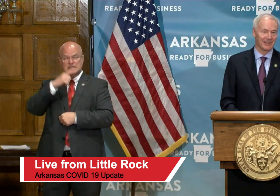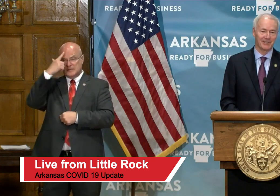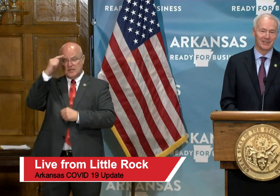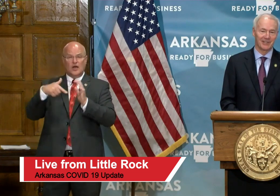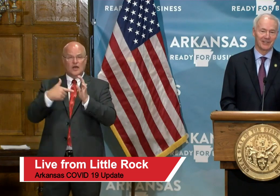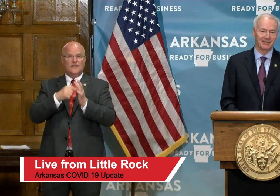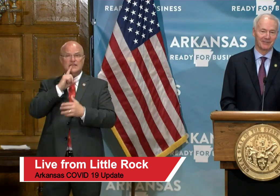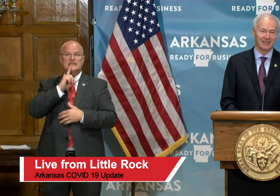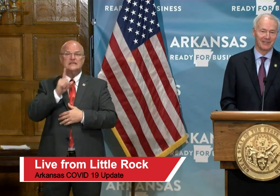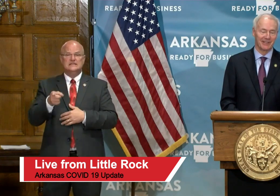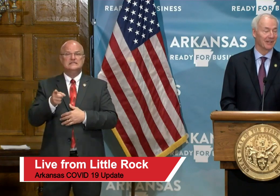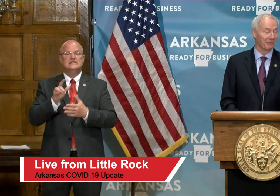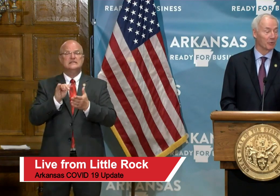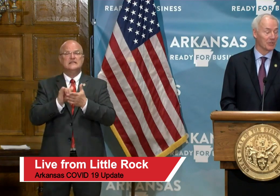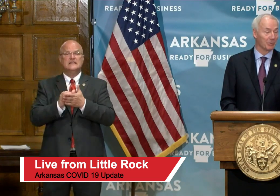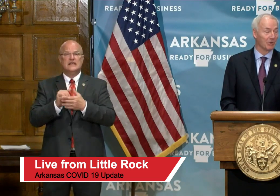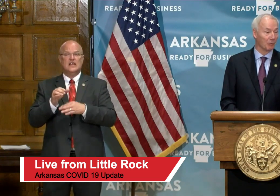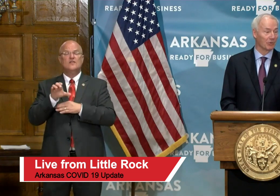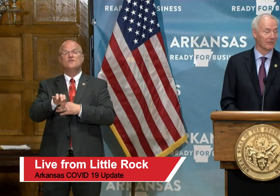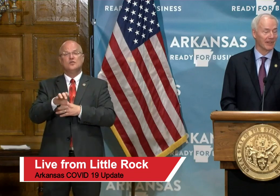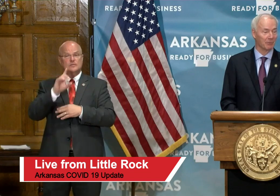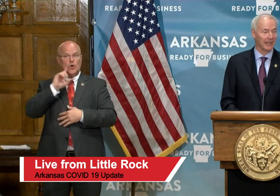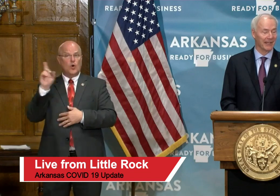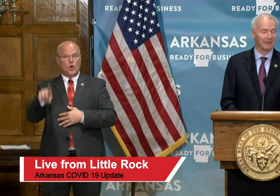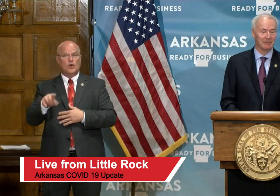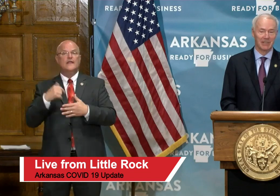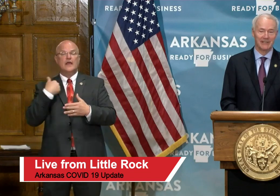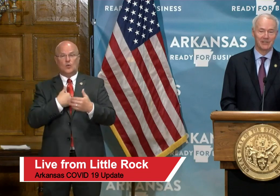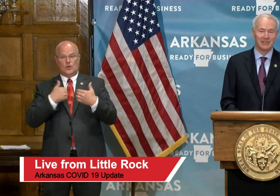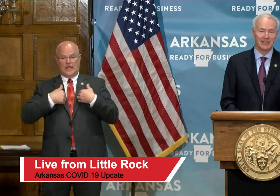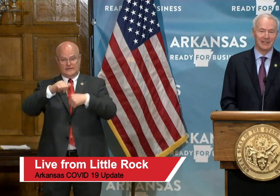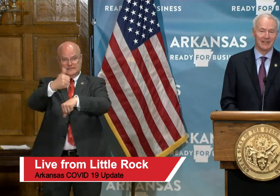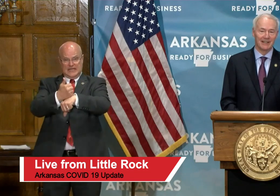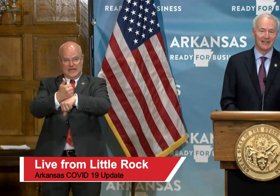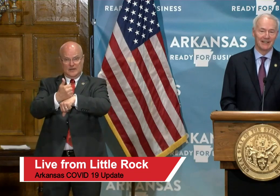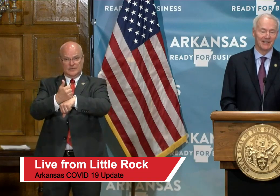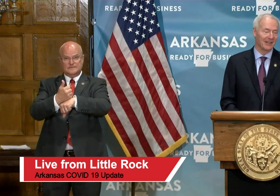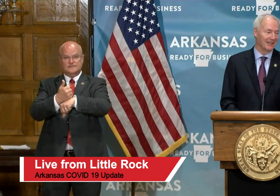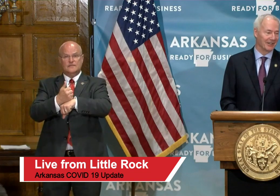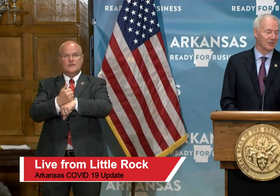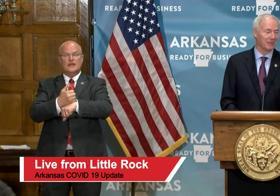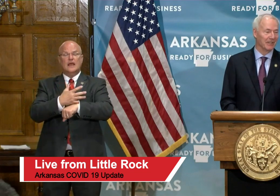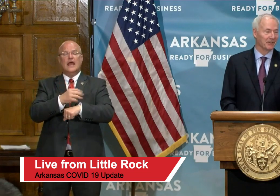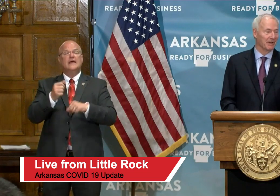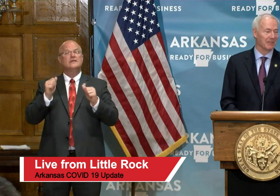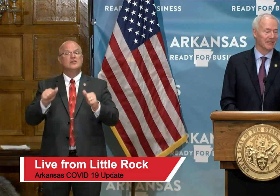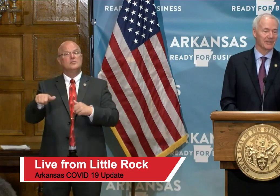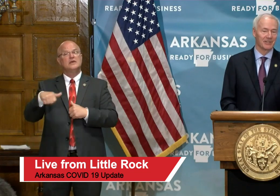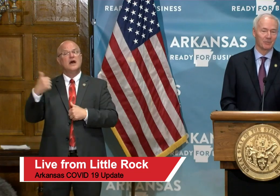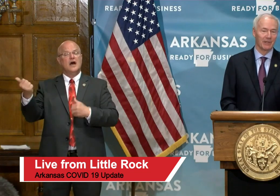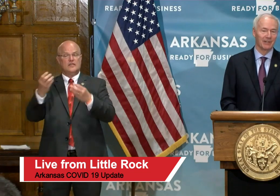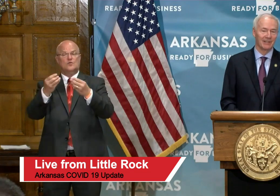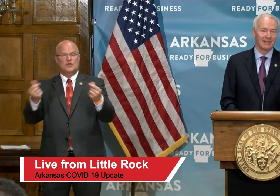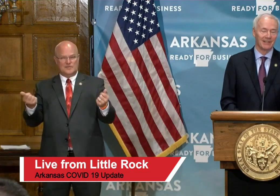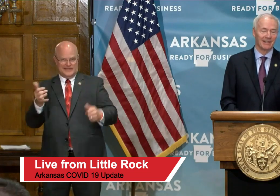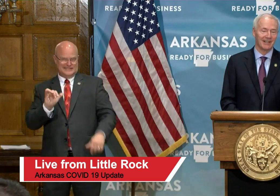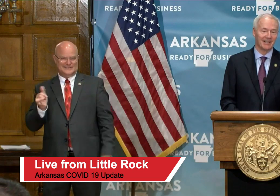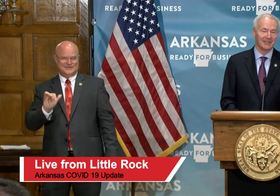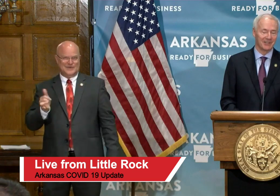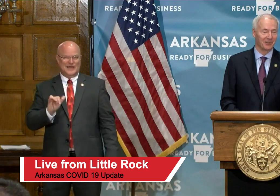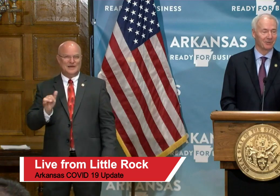because this is an enforceable order that we have in place, and there could be other remedies as